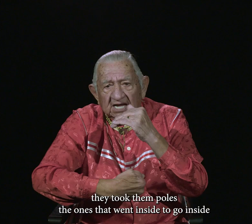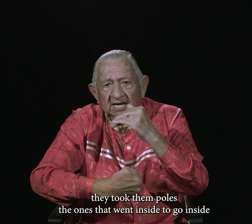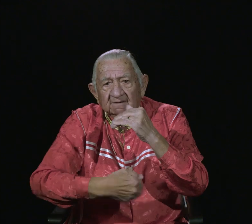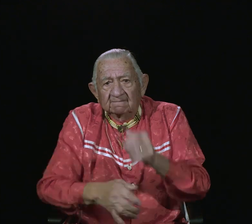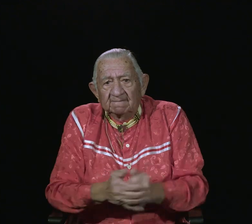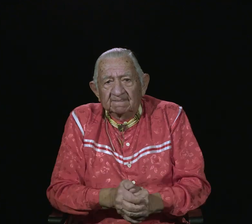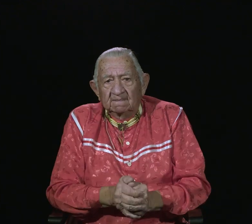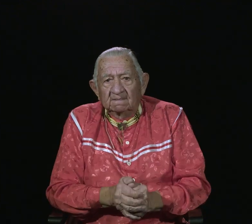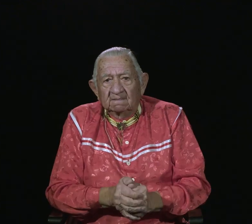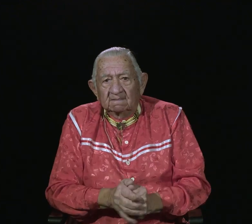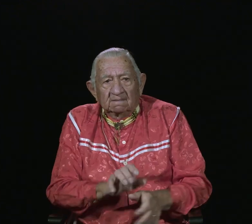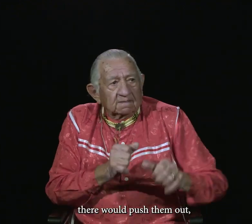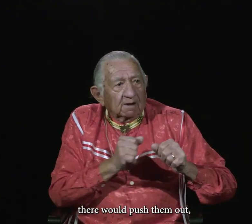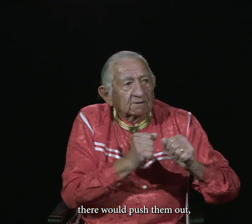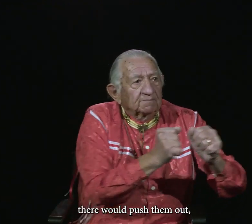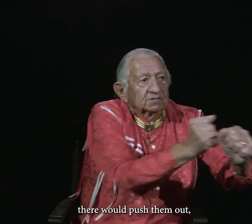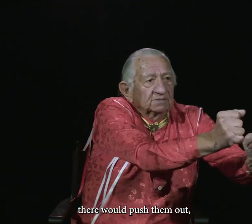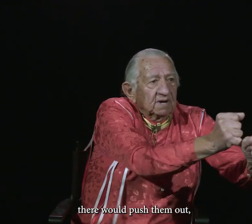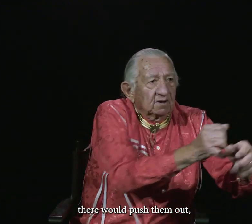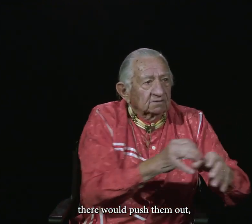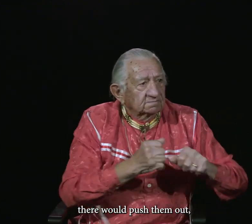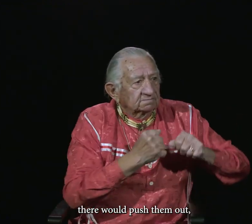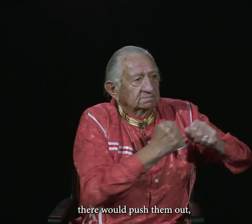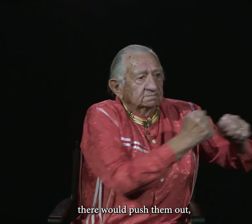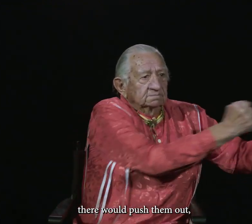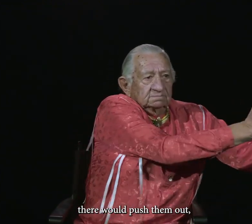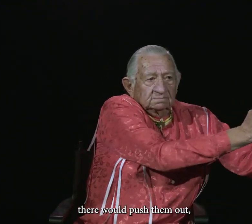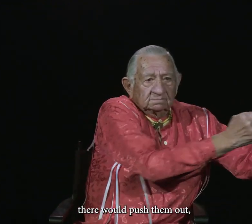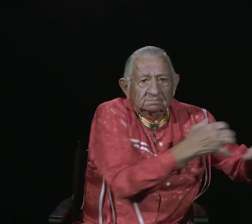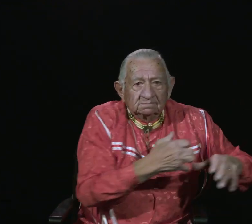inside, they would push them out